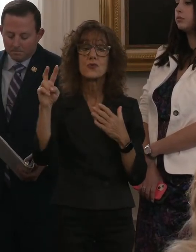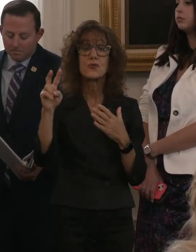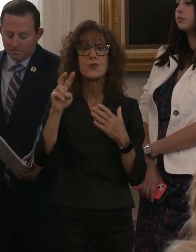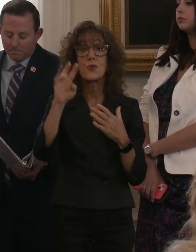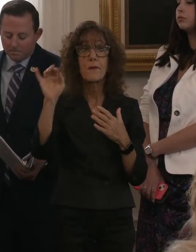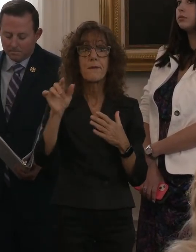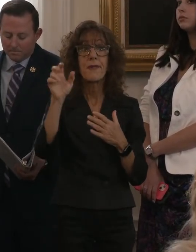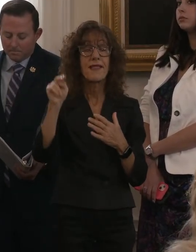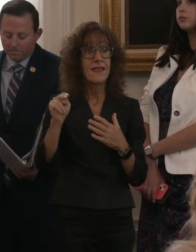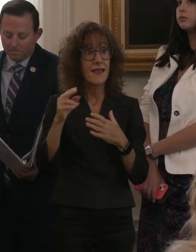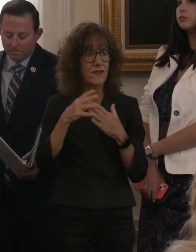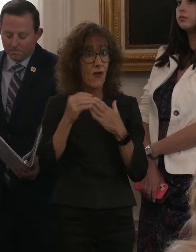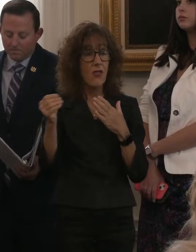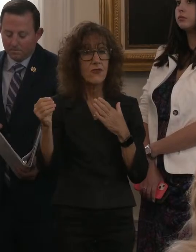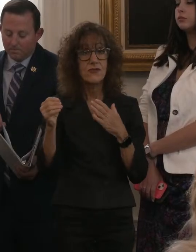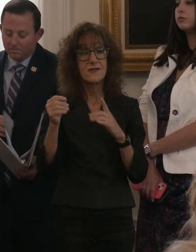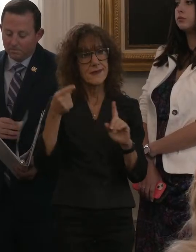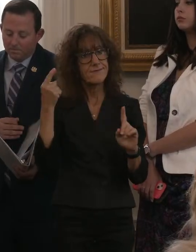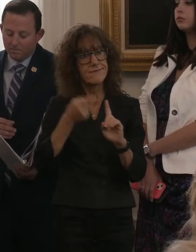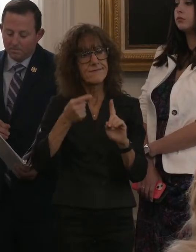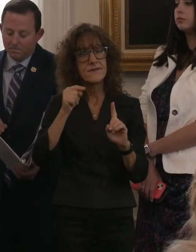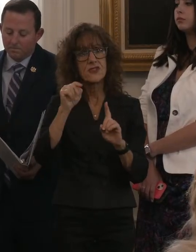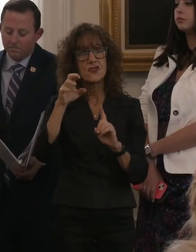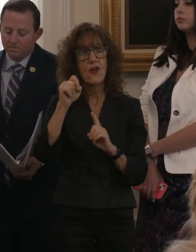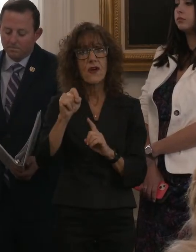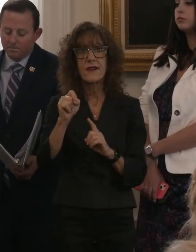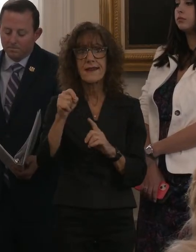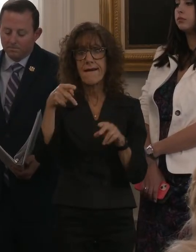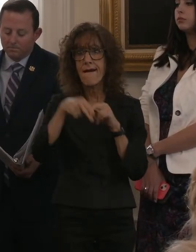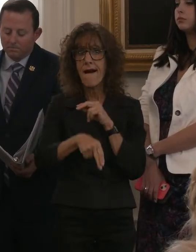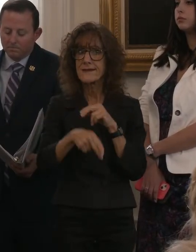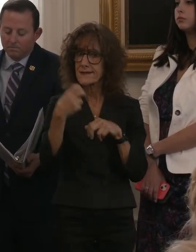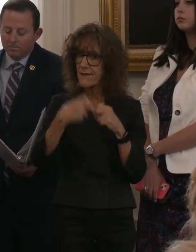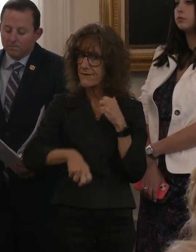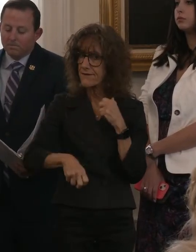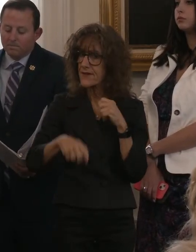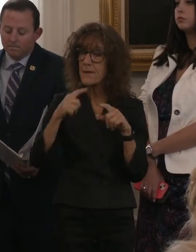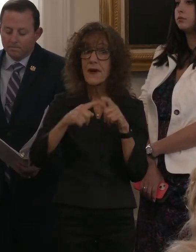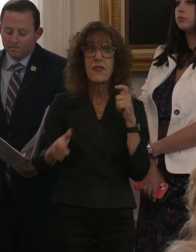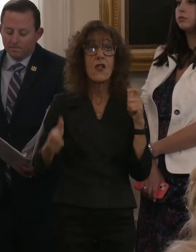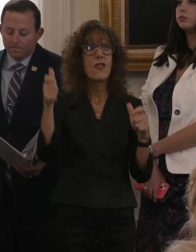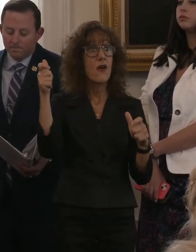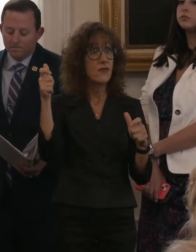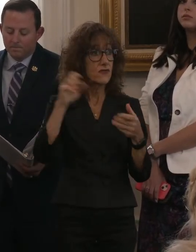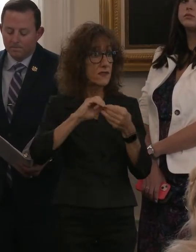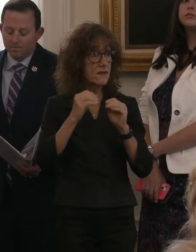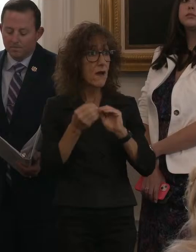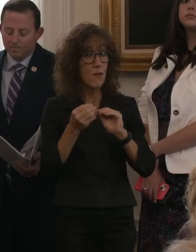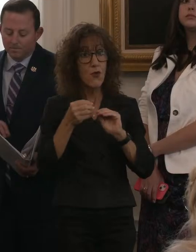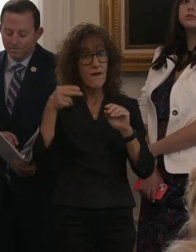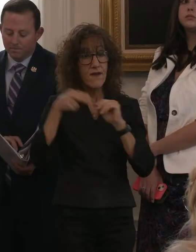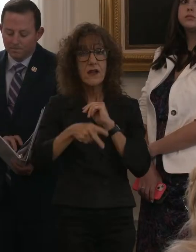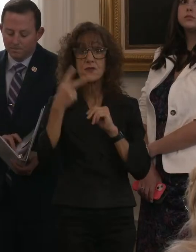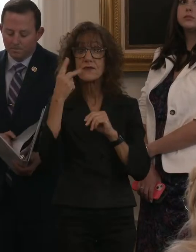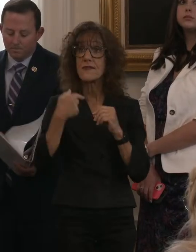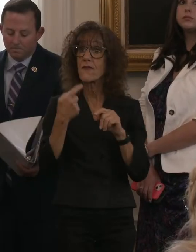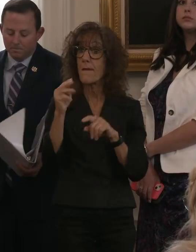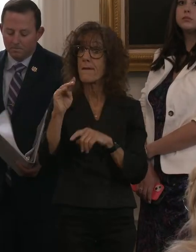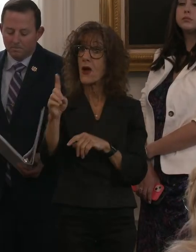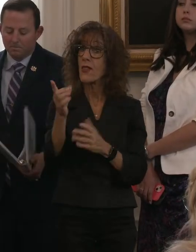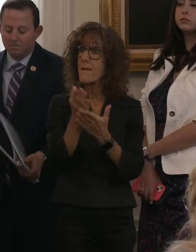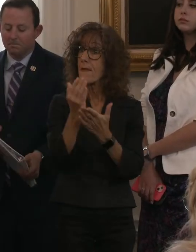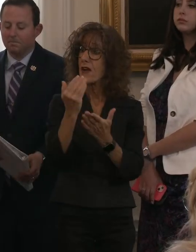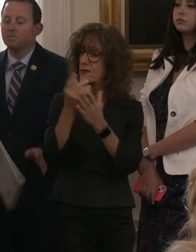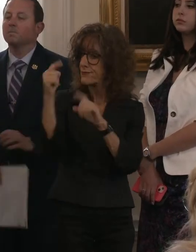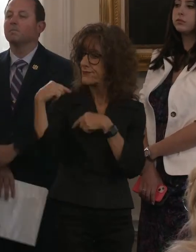cuts, which was hard, but it's the largest amount of cuts that we've seen from a Maryland budget